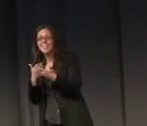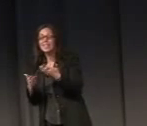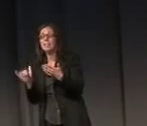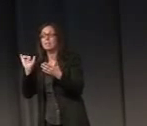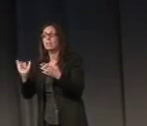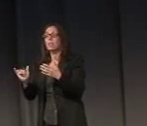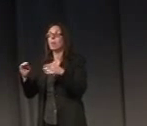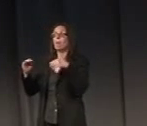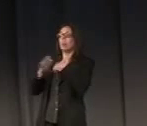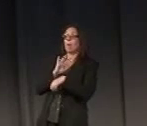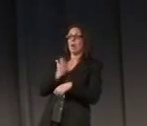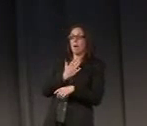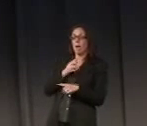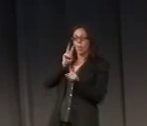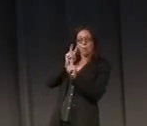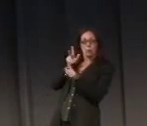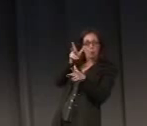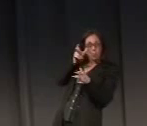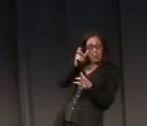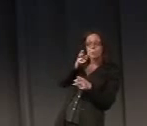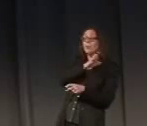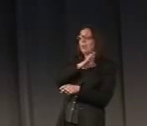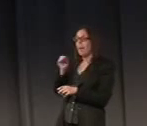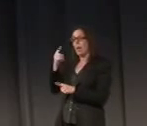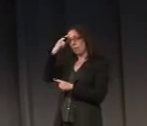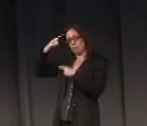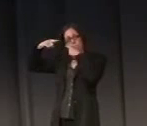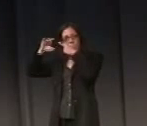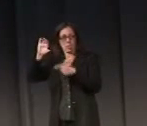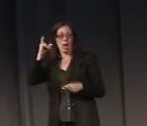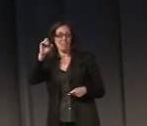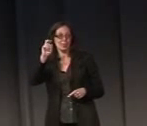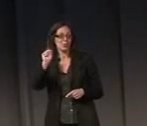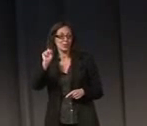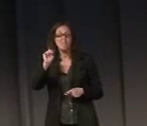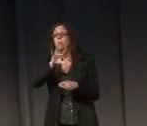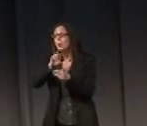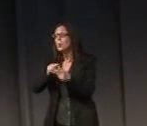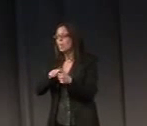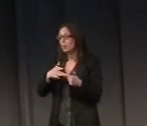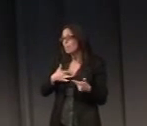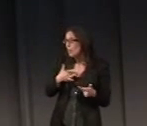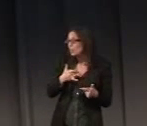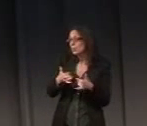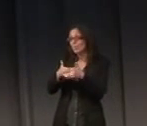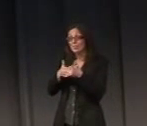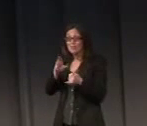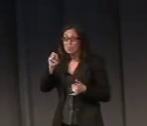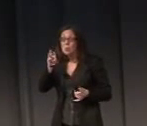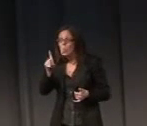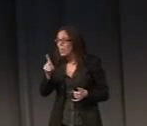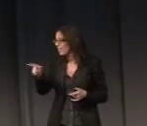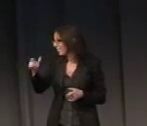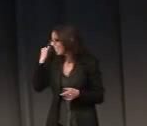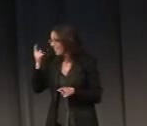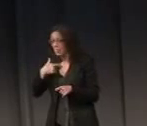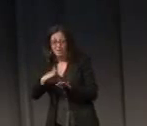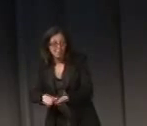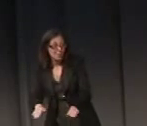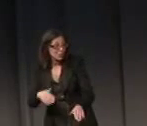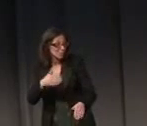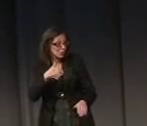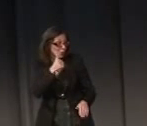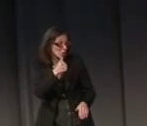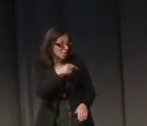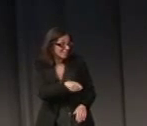of perception and cognition, including things like emotion, reward, and for those of you that have little girls, I have a daughter who's 3 years old. She's